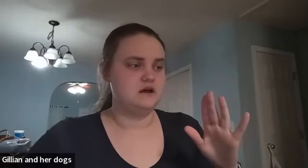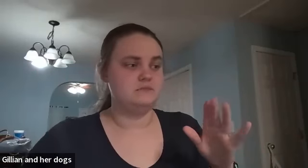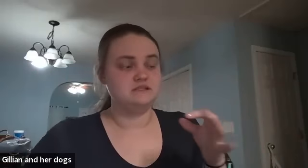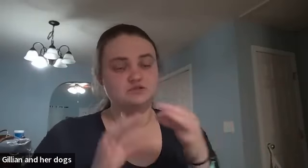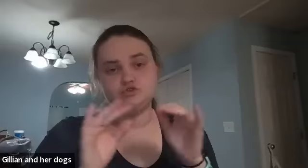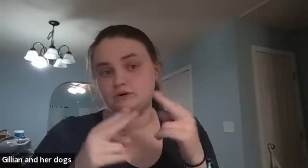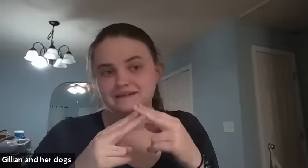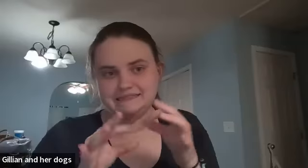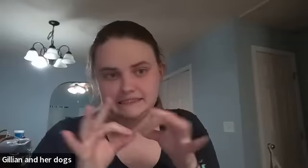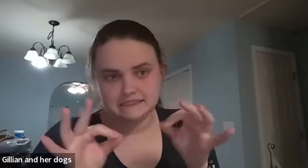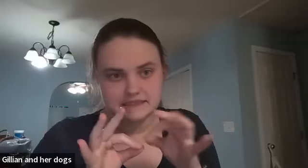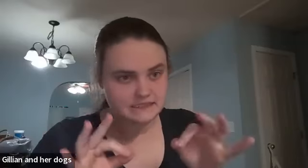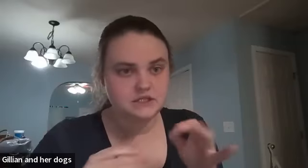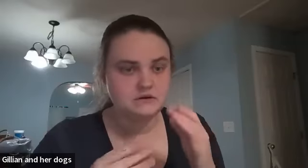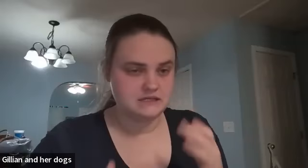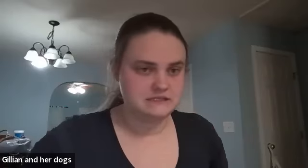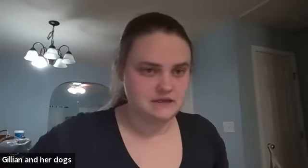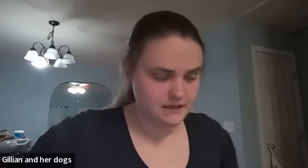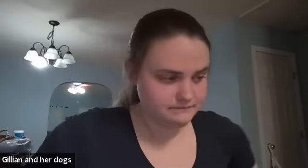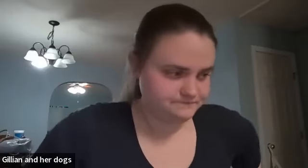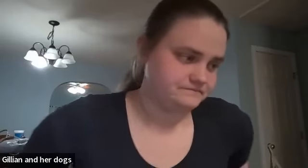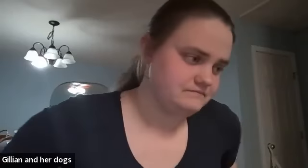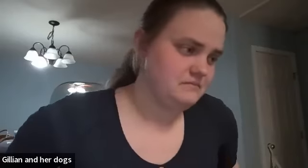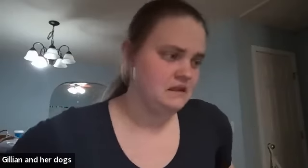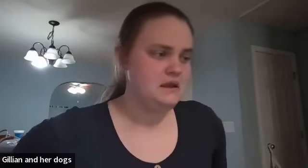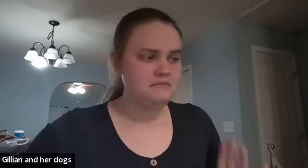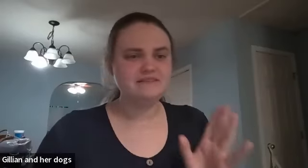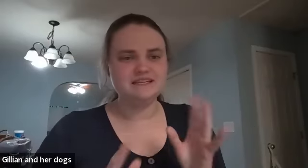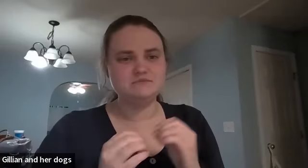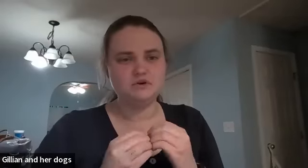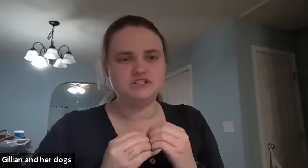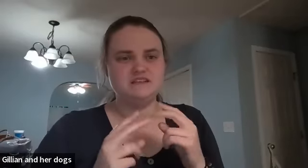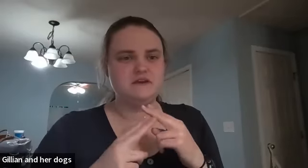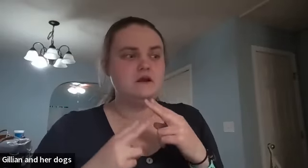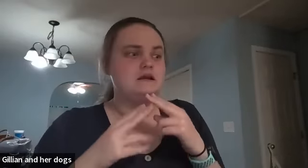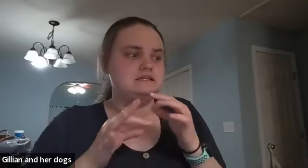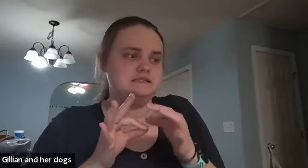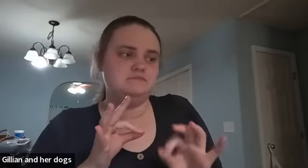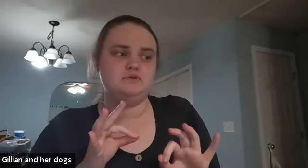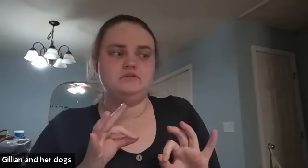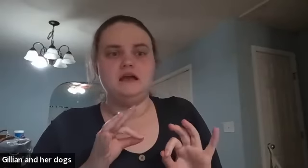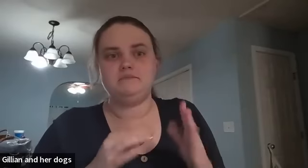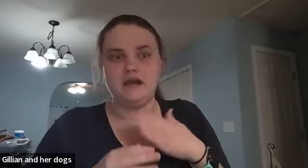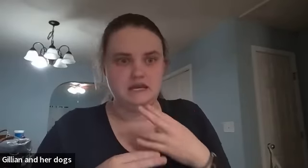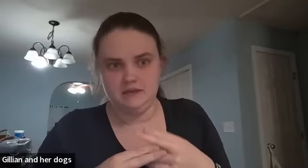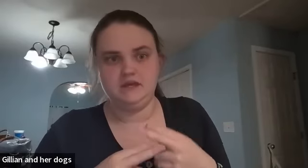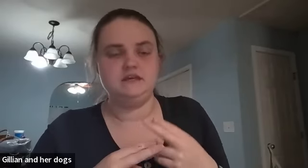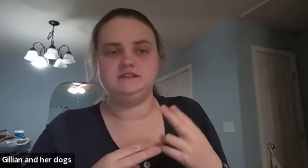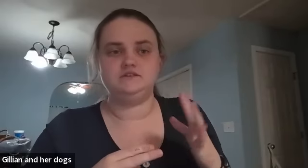some short like sentences that you guys can sign. Mainly it's more just like very simple, like my name is, are